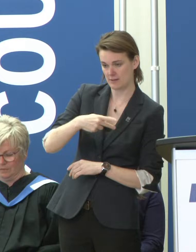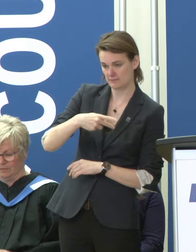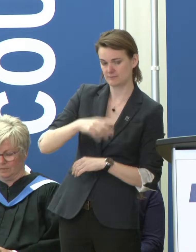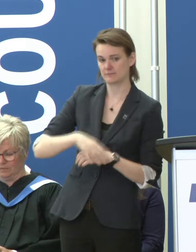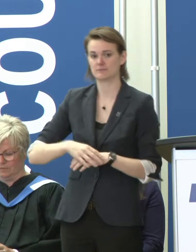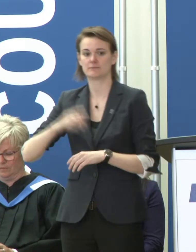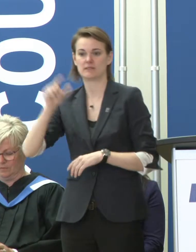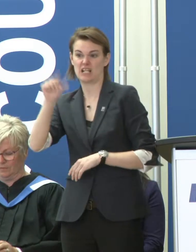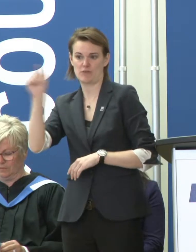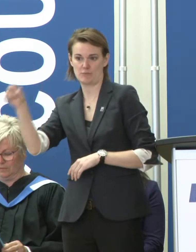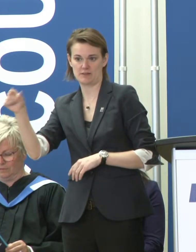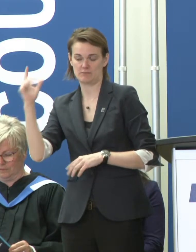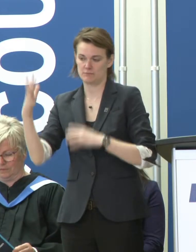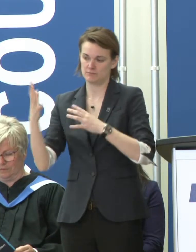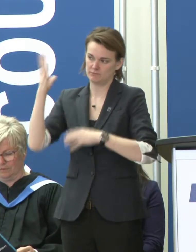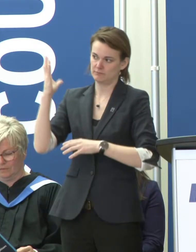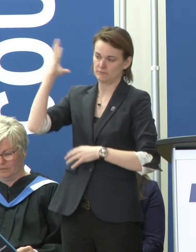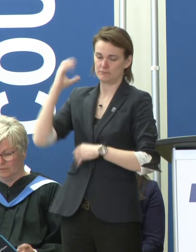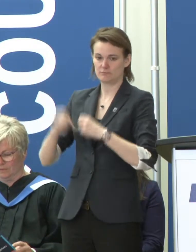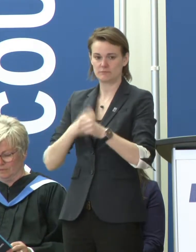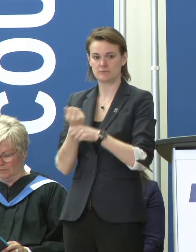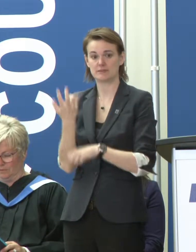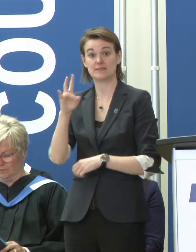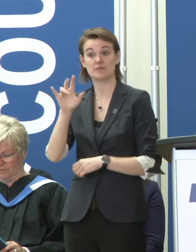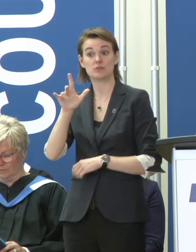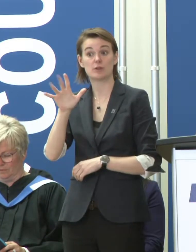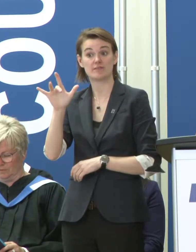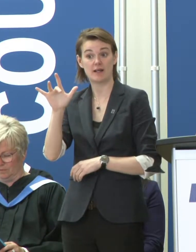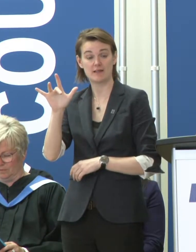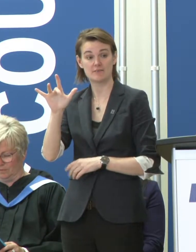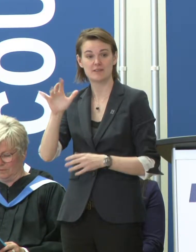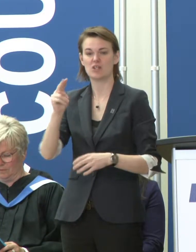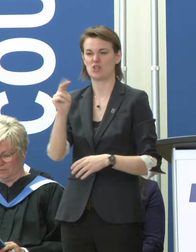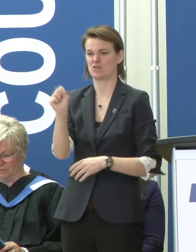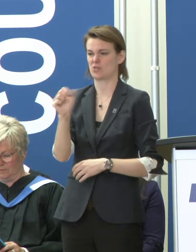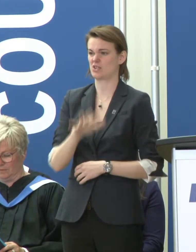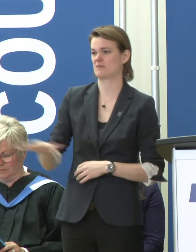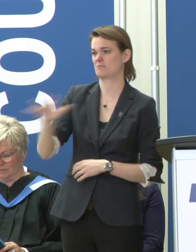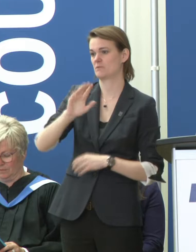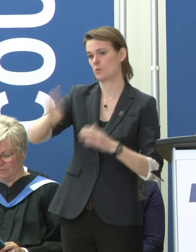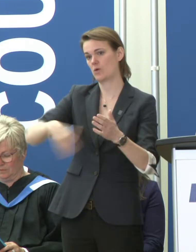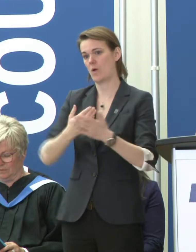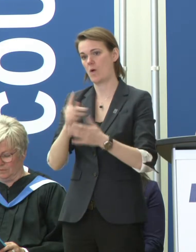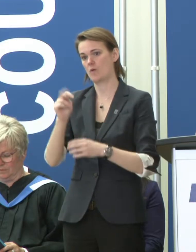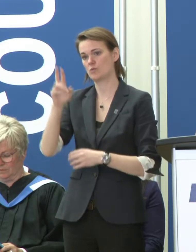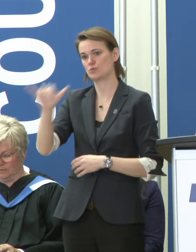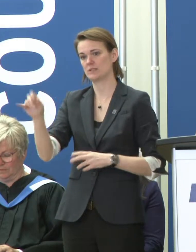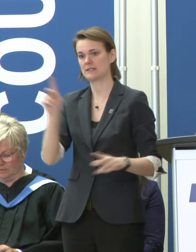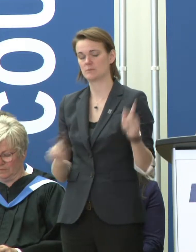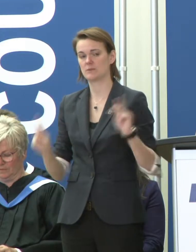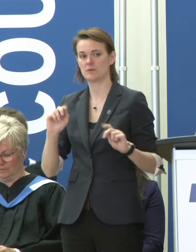to 1725. In Nova Scotia, we recognize that we are all treaty people.